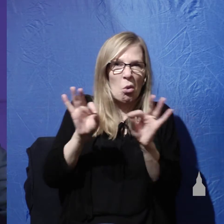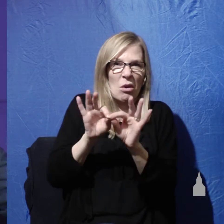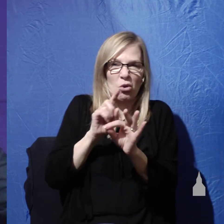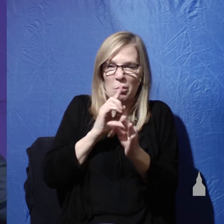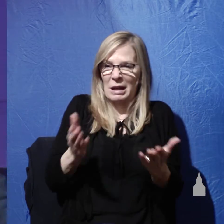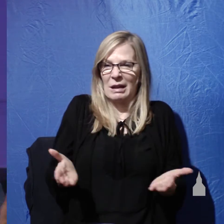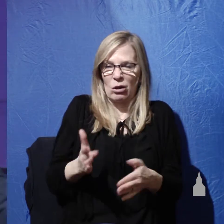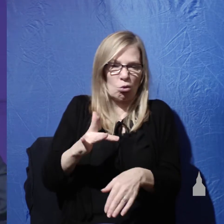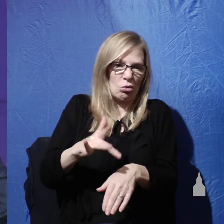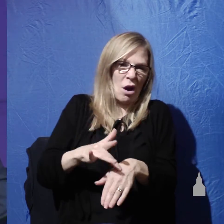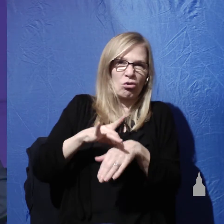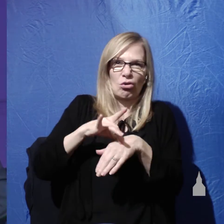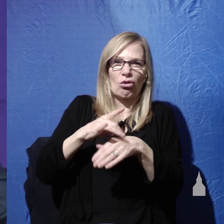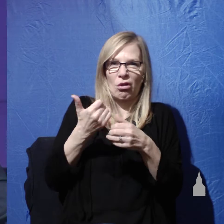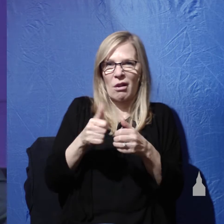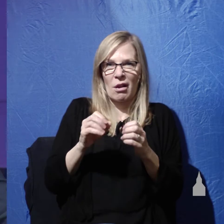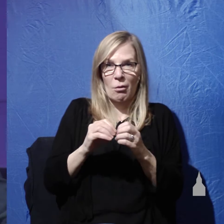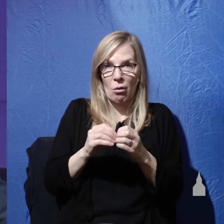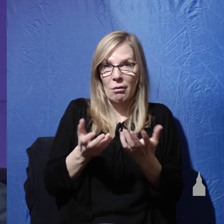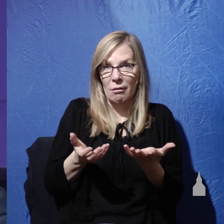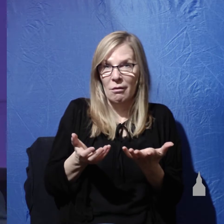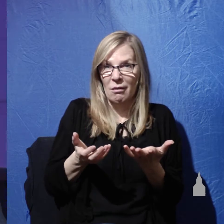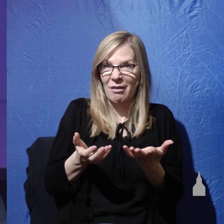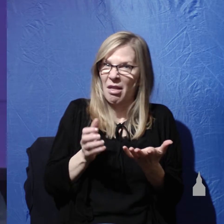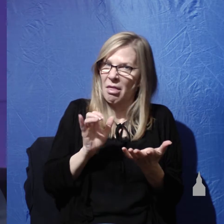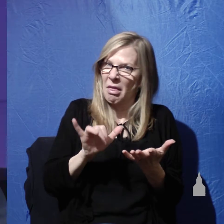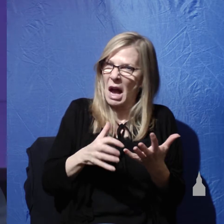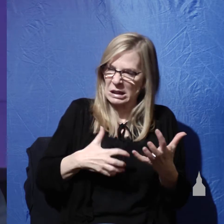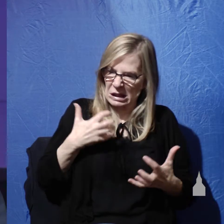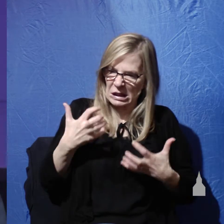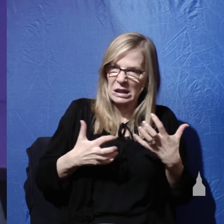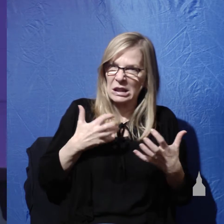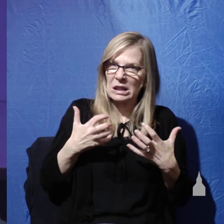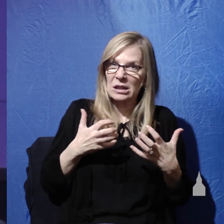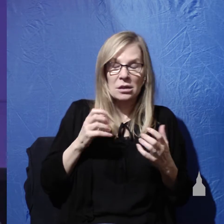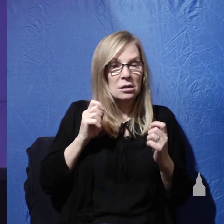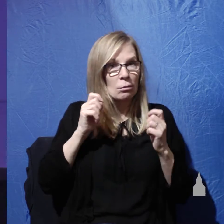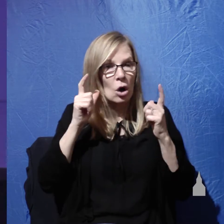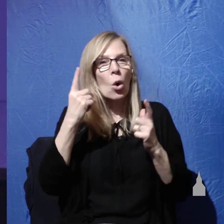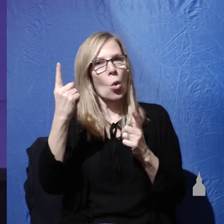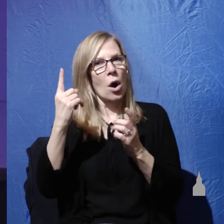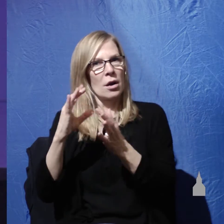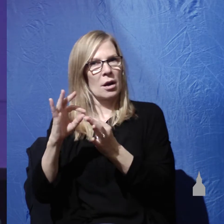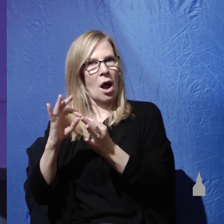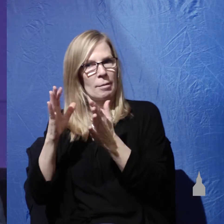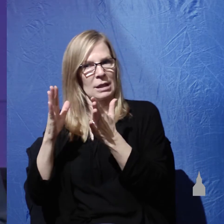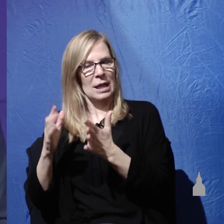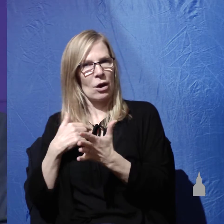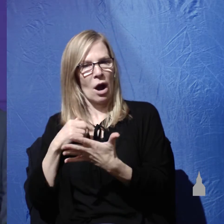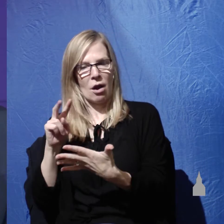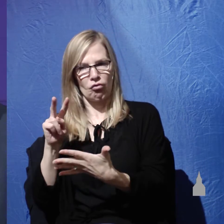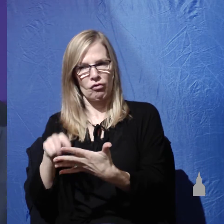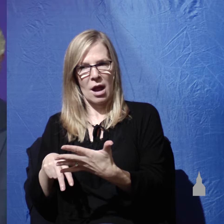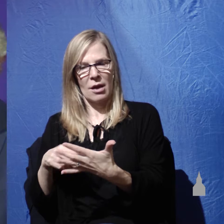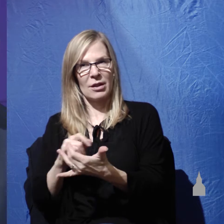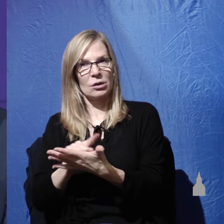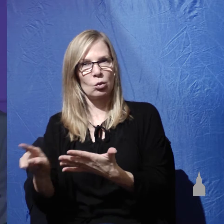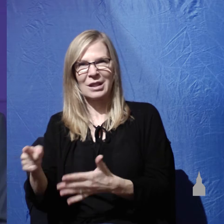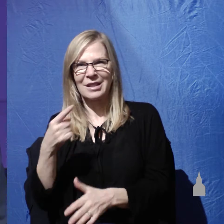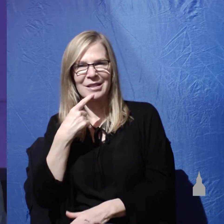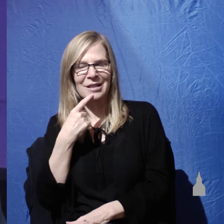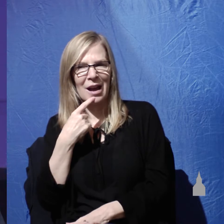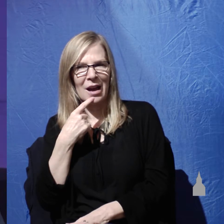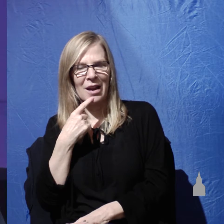worthy to be on the earth any longer. This is so surprising that one commentator I read this week said